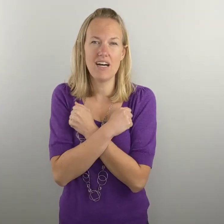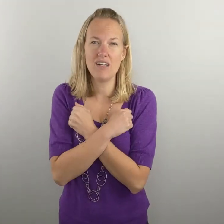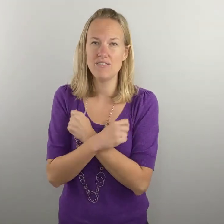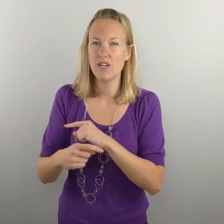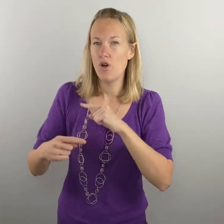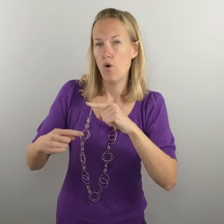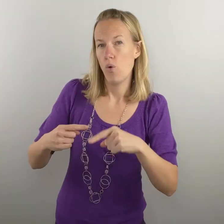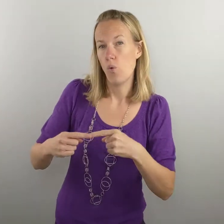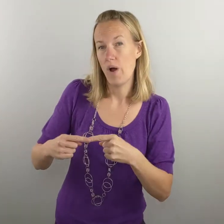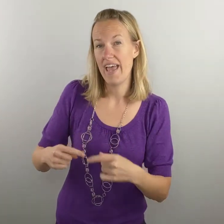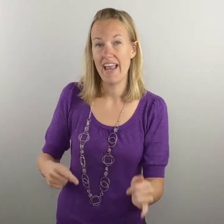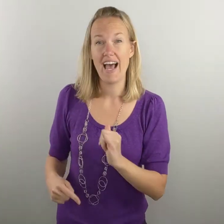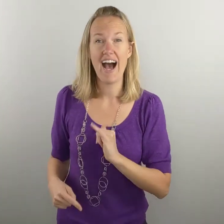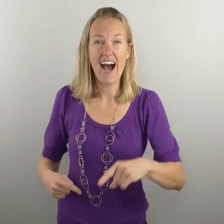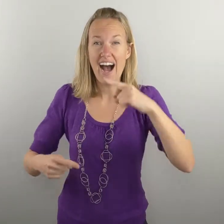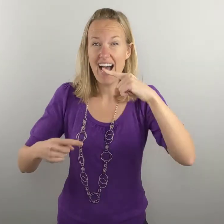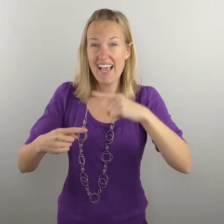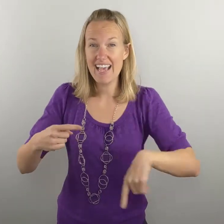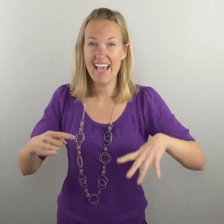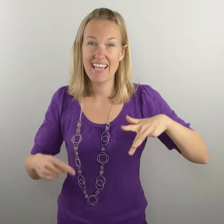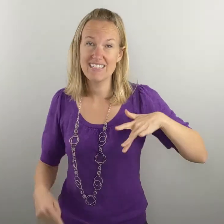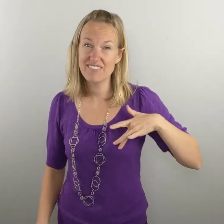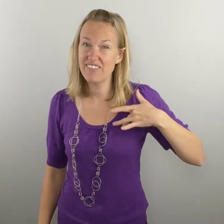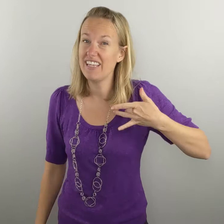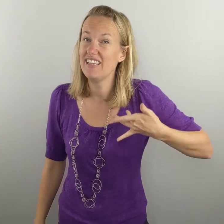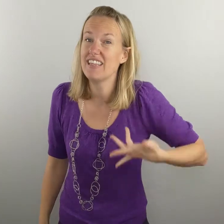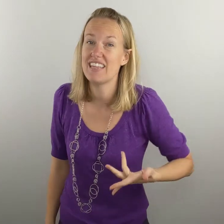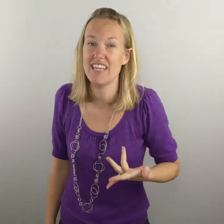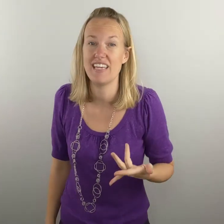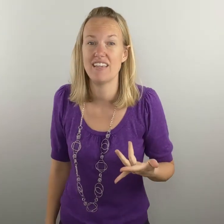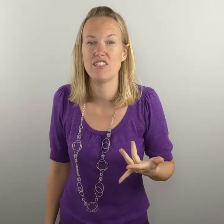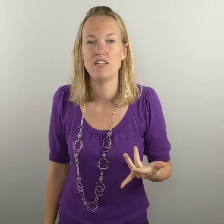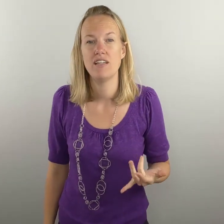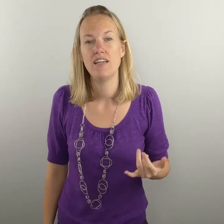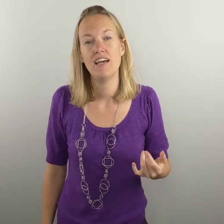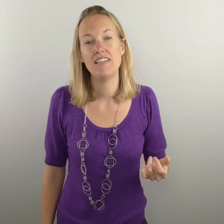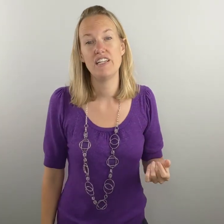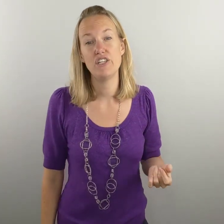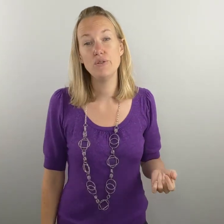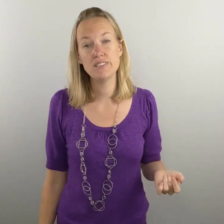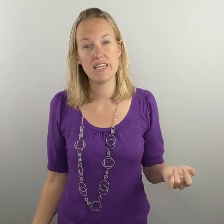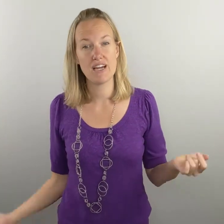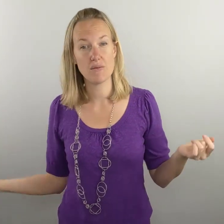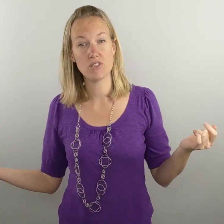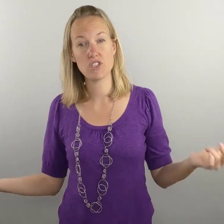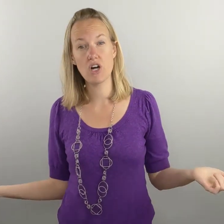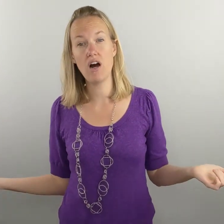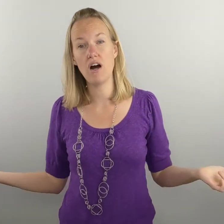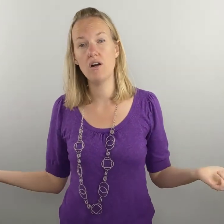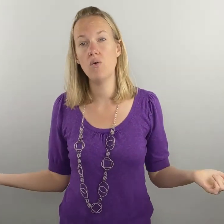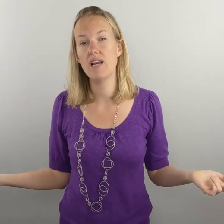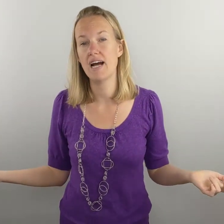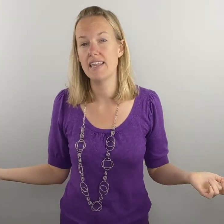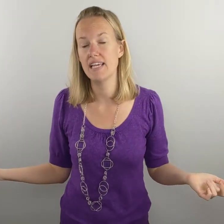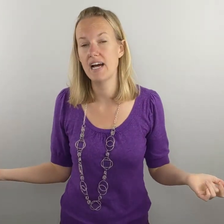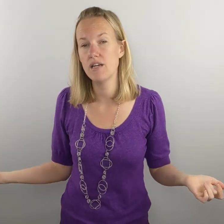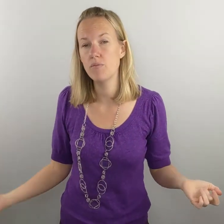loved when I can't feel a thing. And then you say I am strong when I think I am